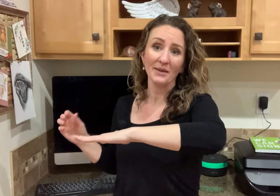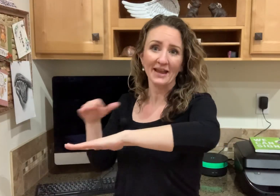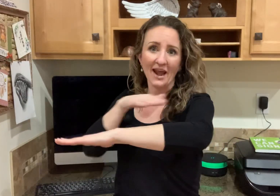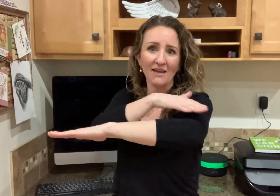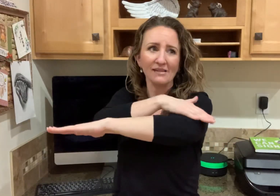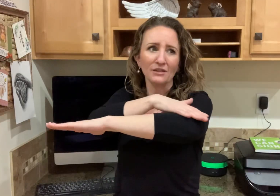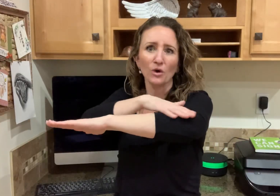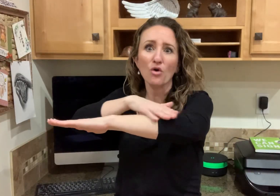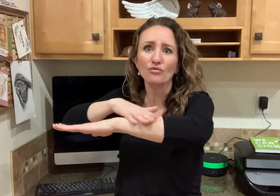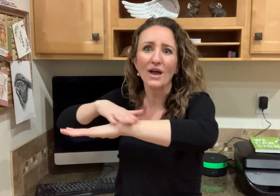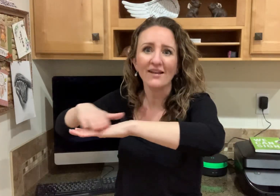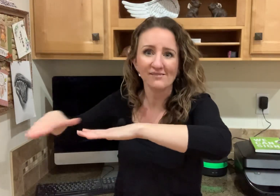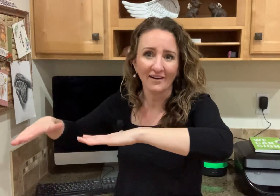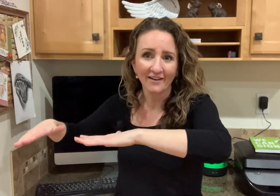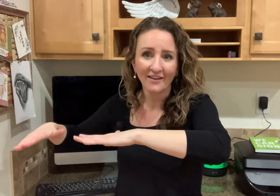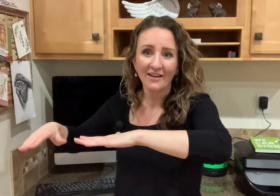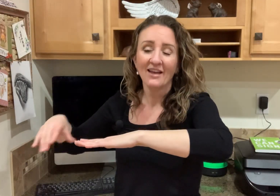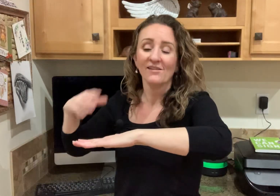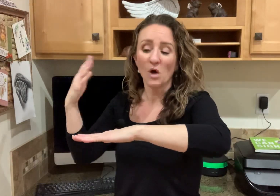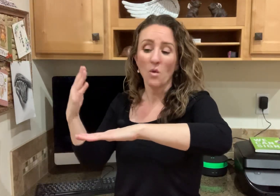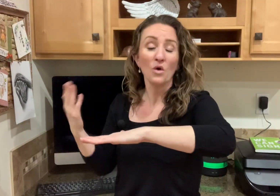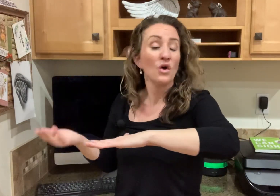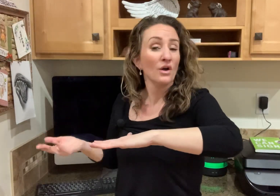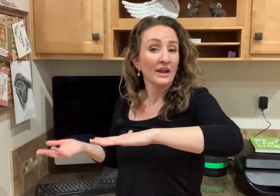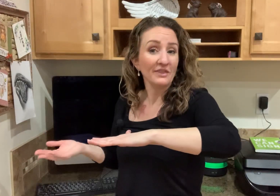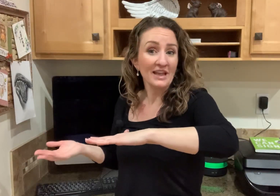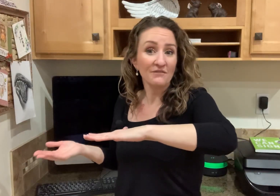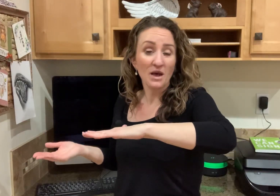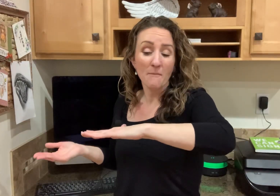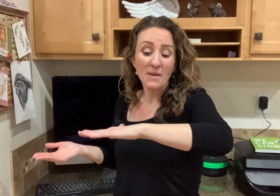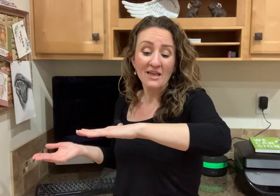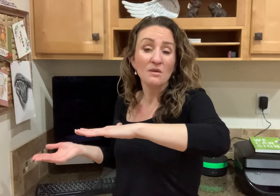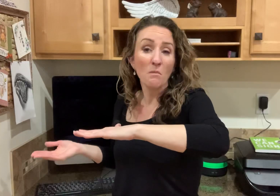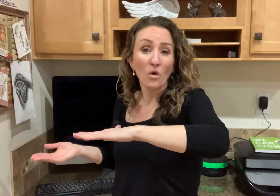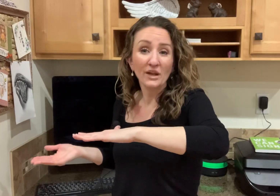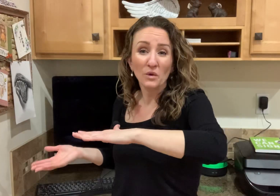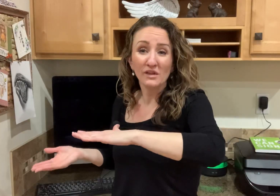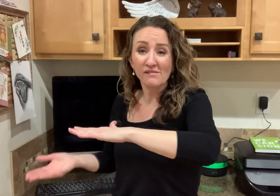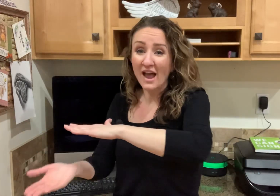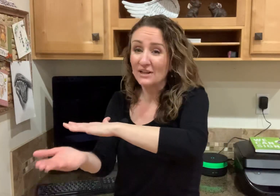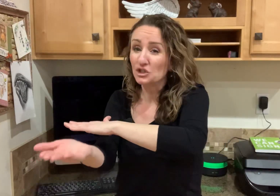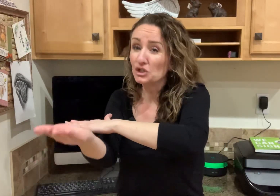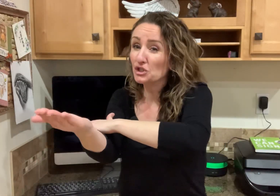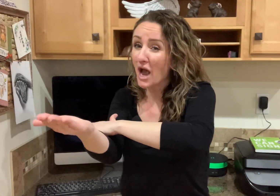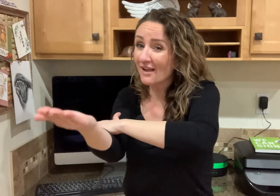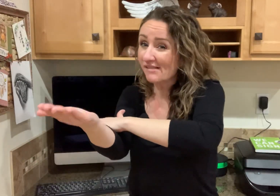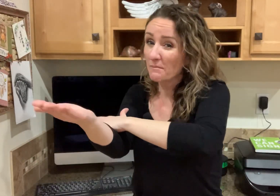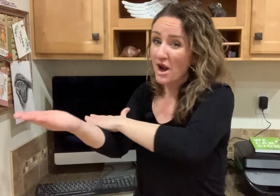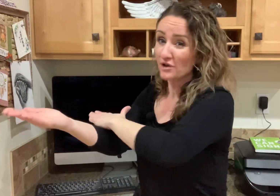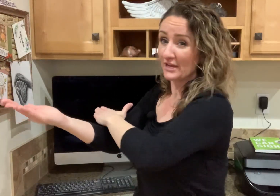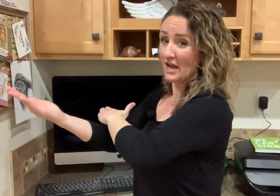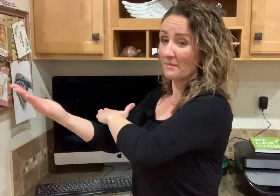again as like the horizon. So think of in the morning when the sun is just barely coming